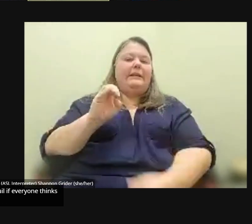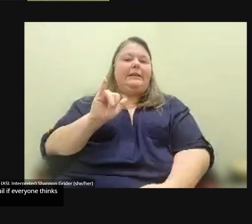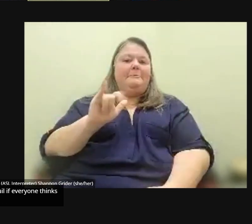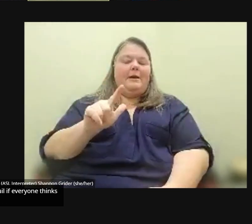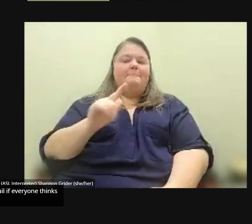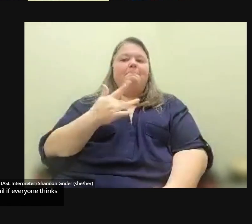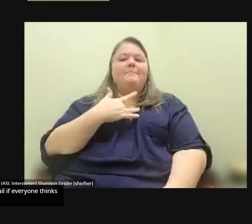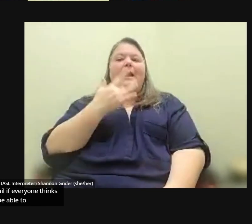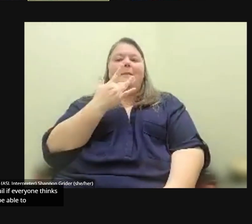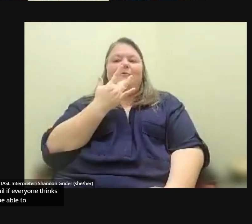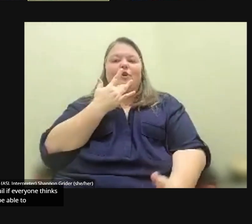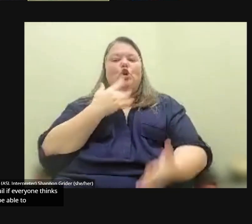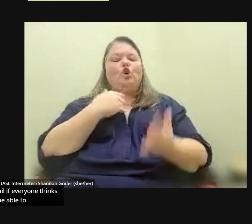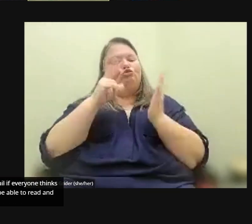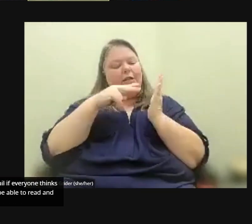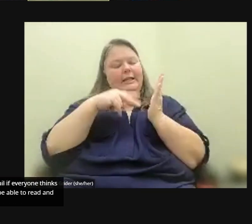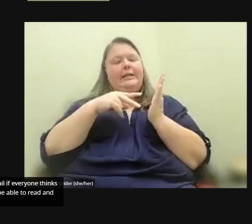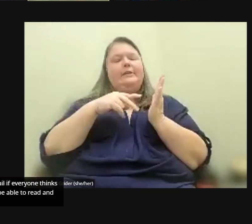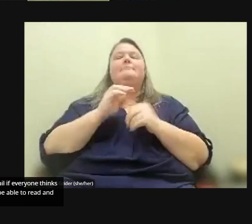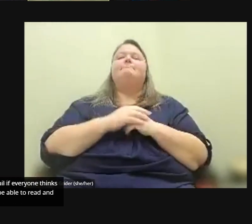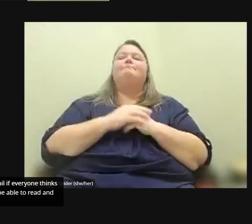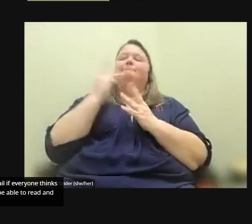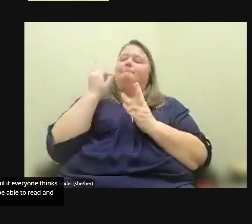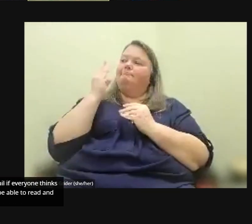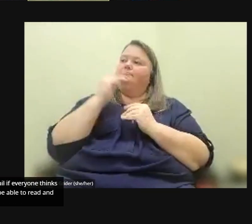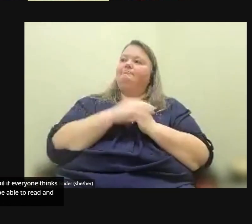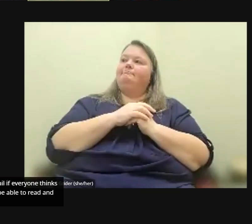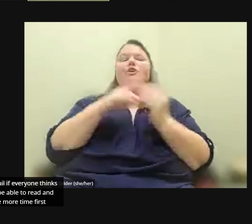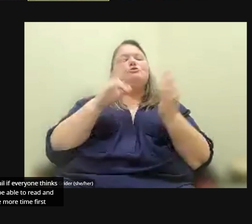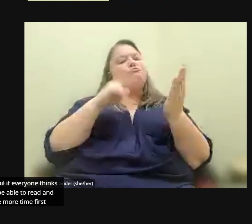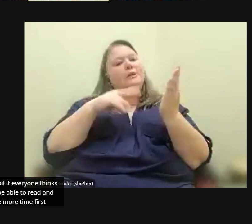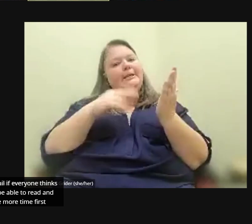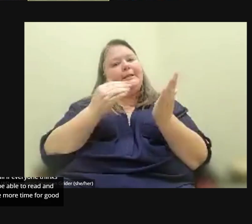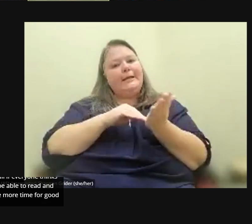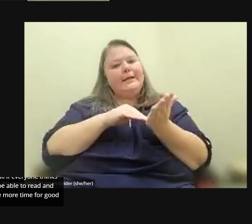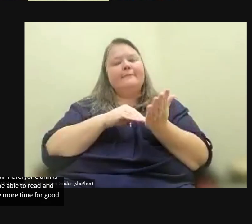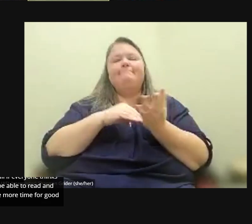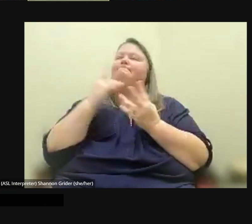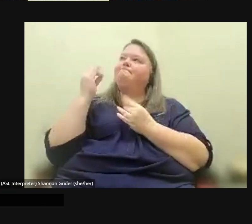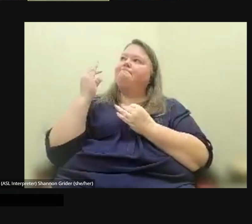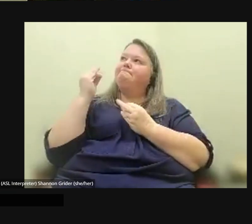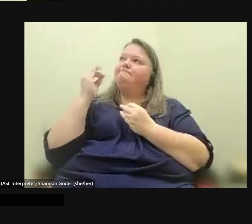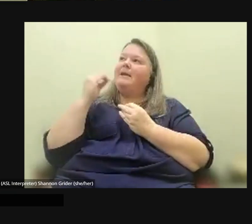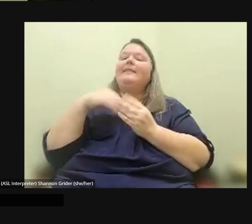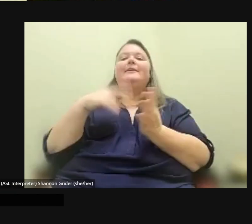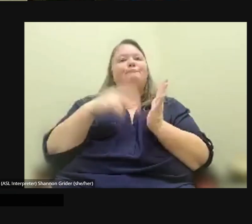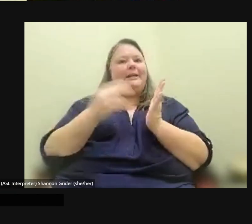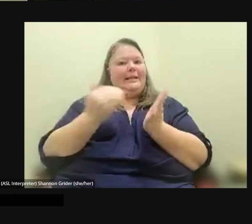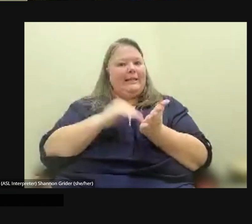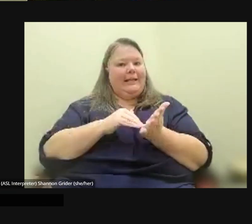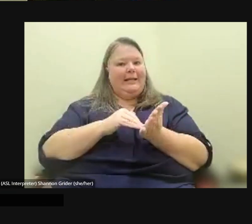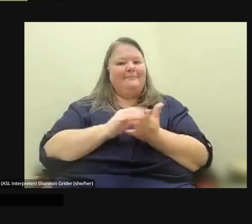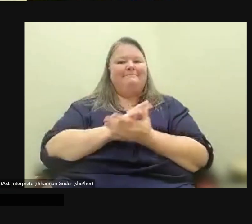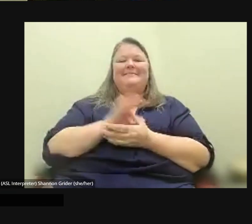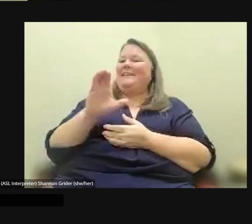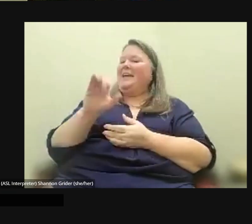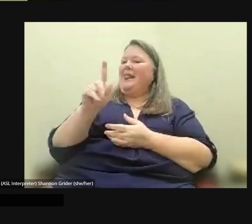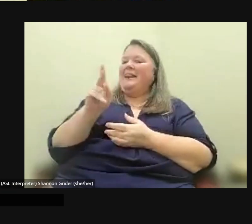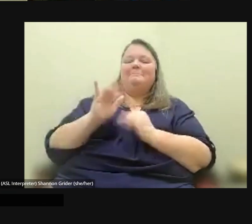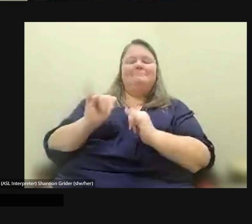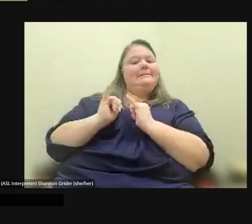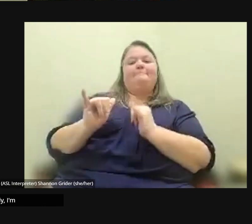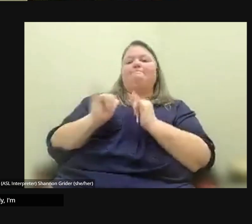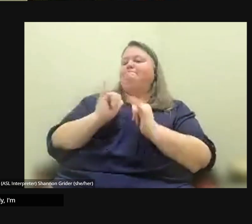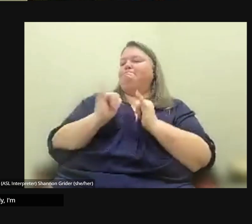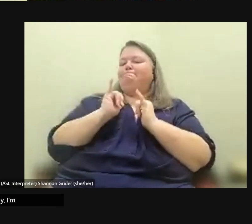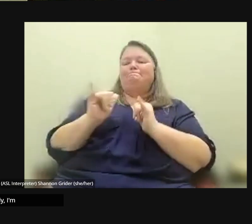and then reread and then read one more time for good measure before I make a decision on things. I'm the same way, actually. I too prefer to